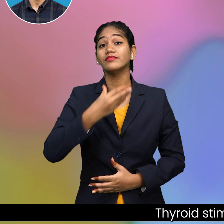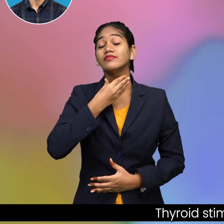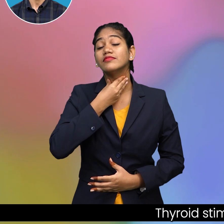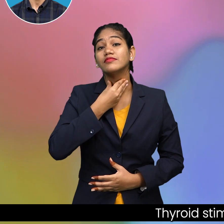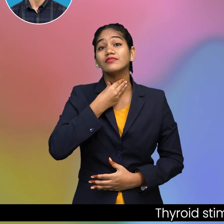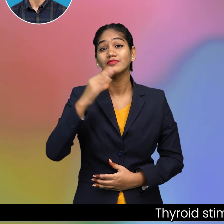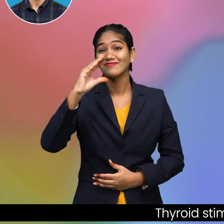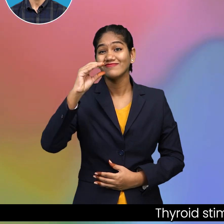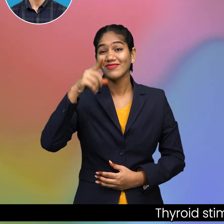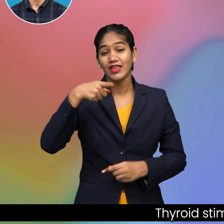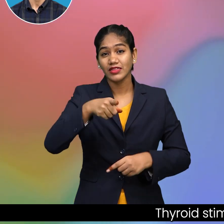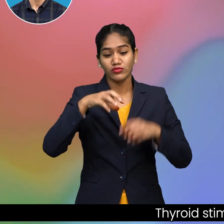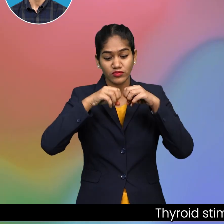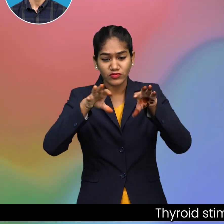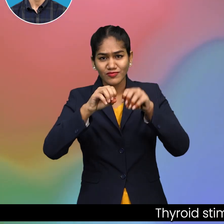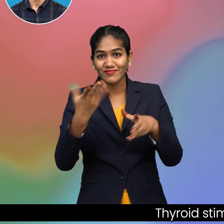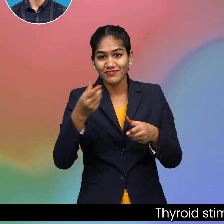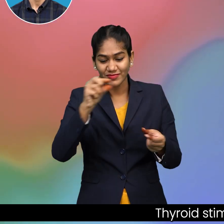Thyroid stimulating hormone,